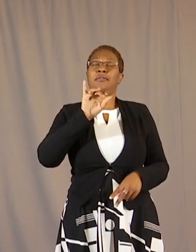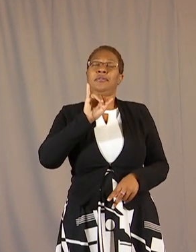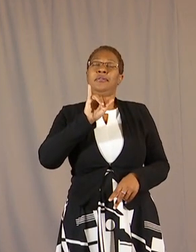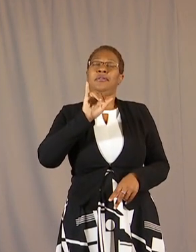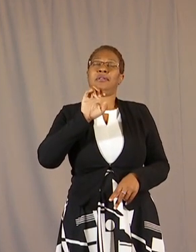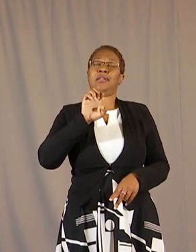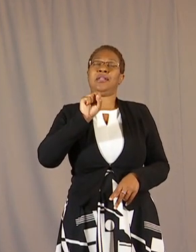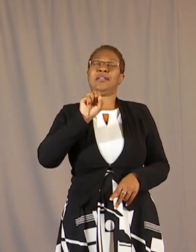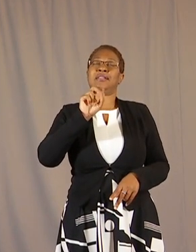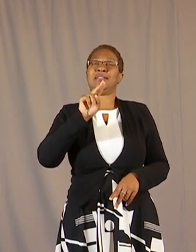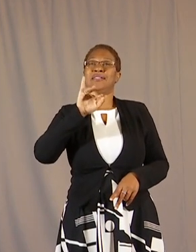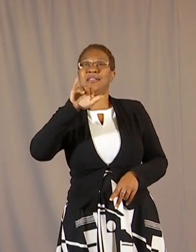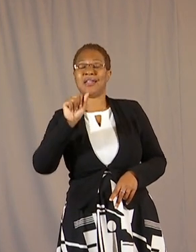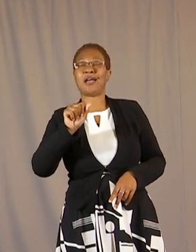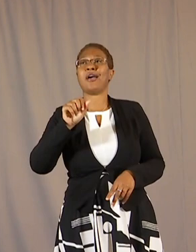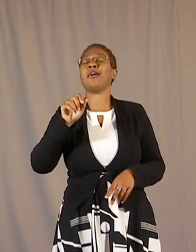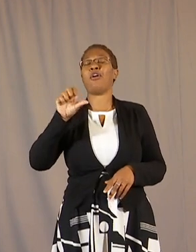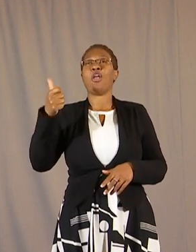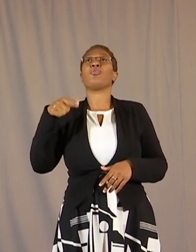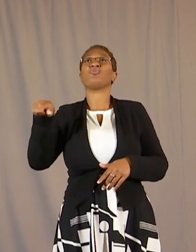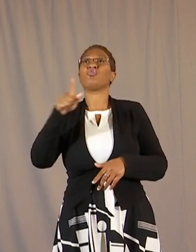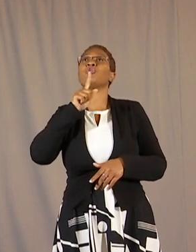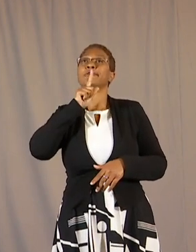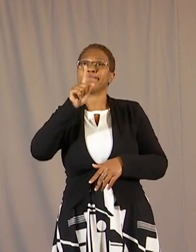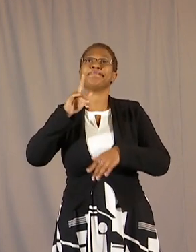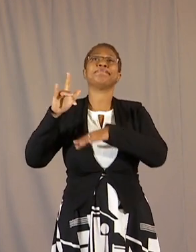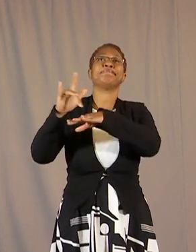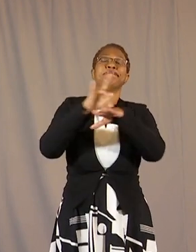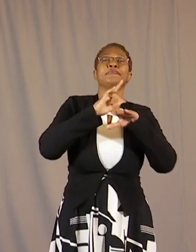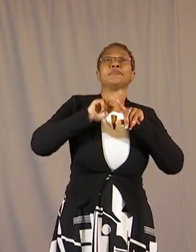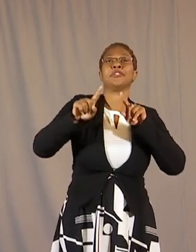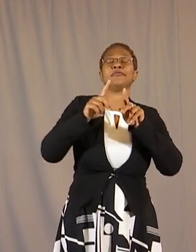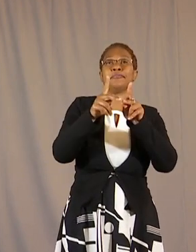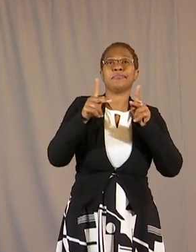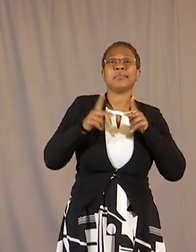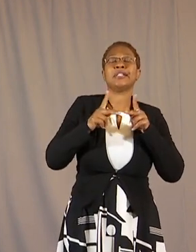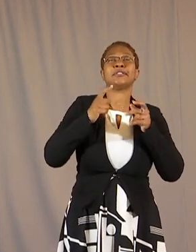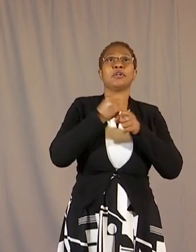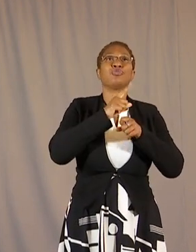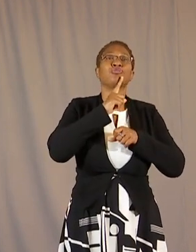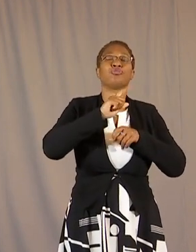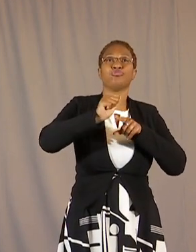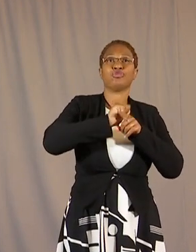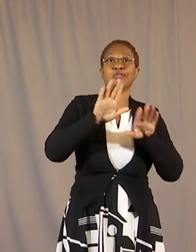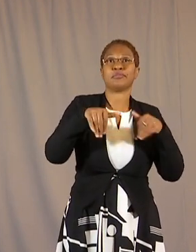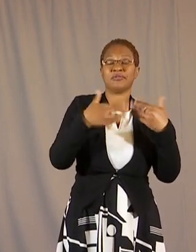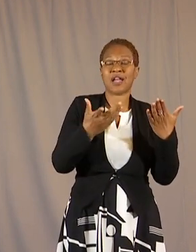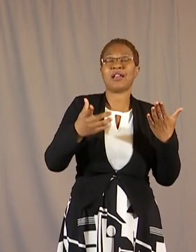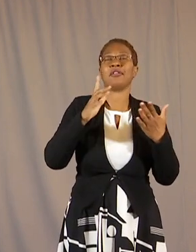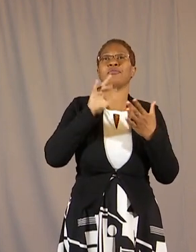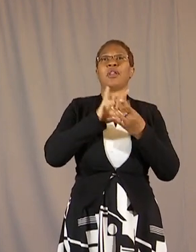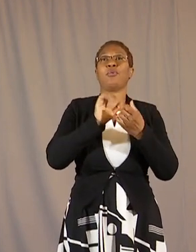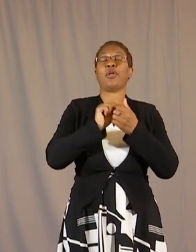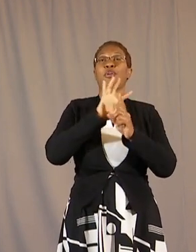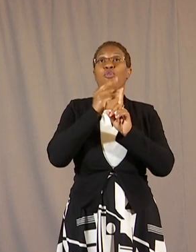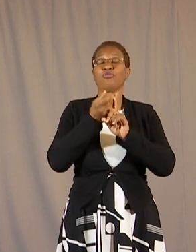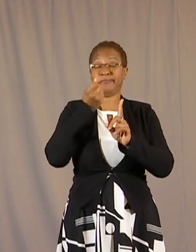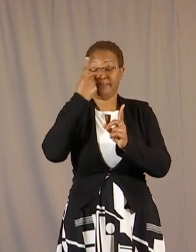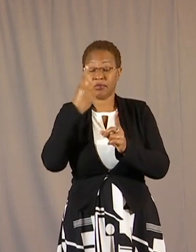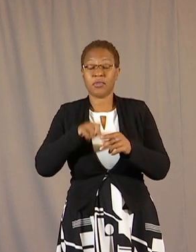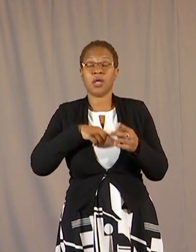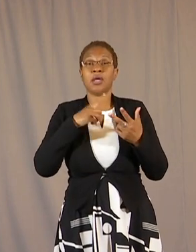who were more boots on the ground when you were training your staff, I'm sure that helped. And then to address the